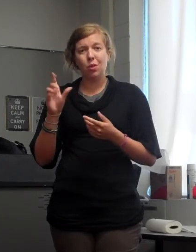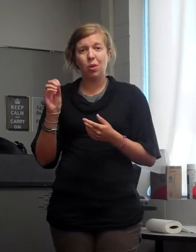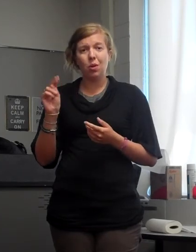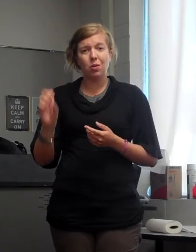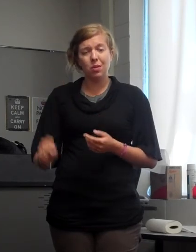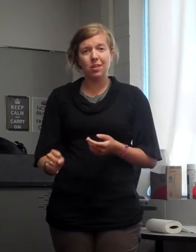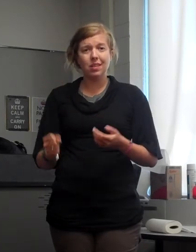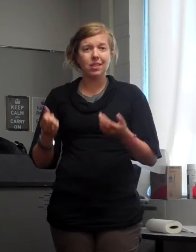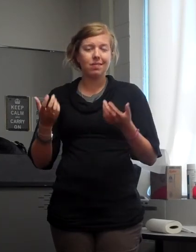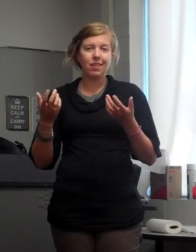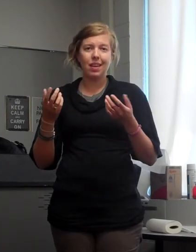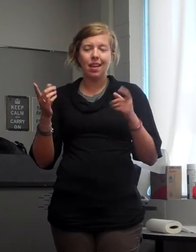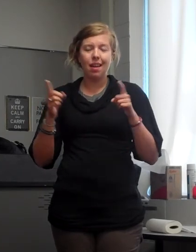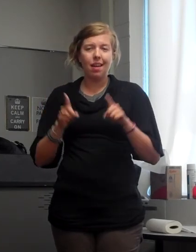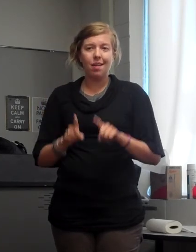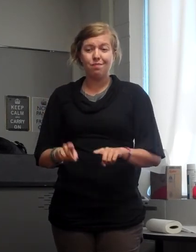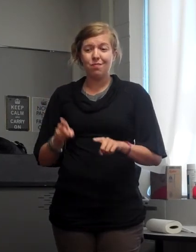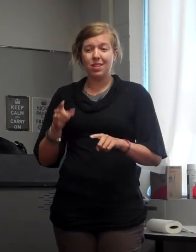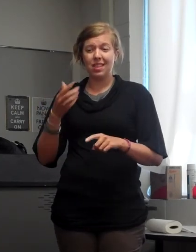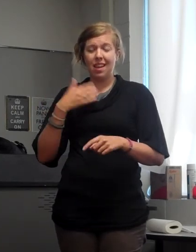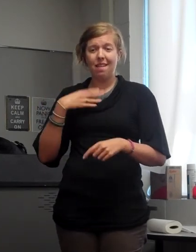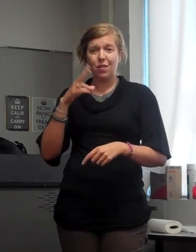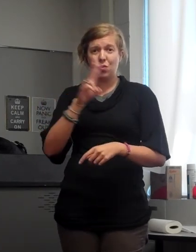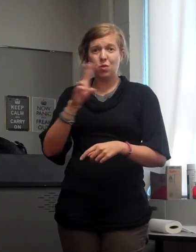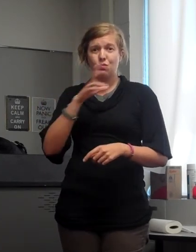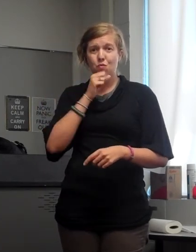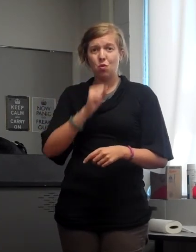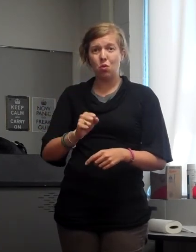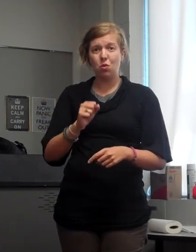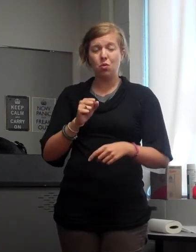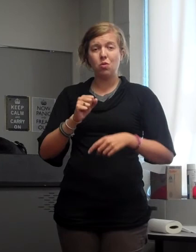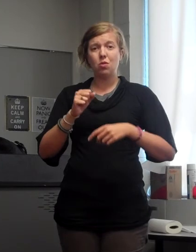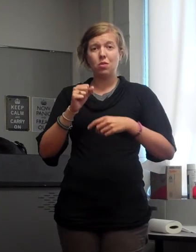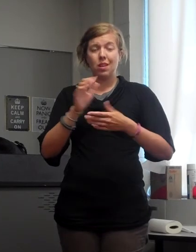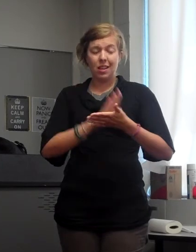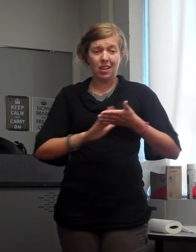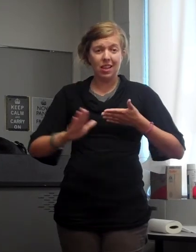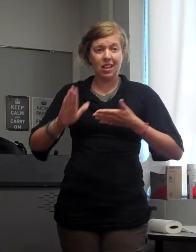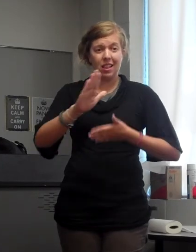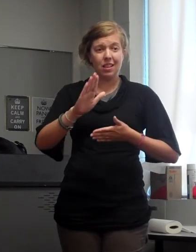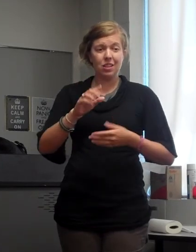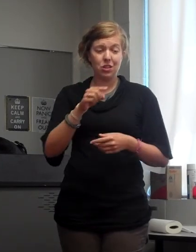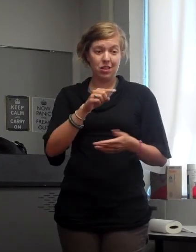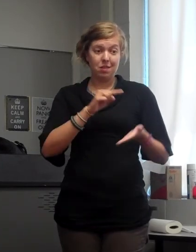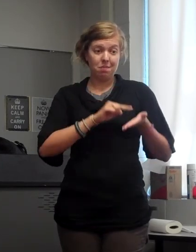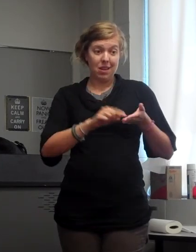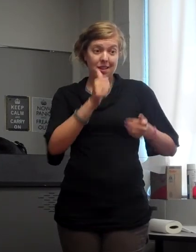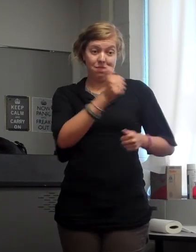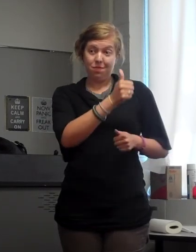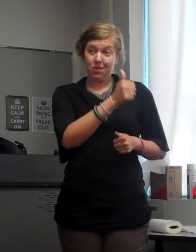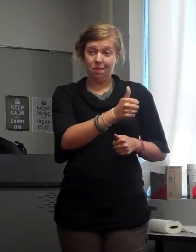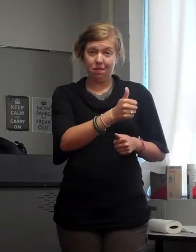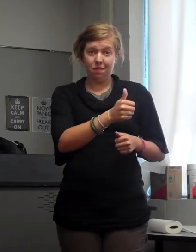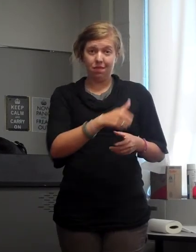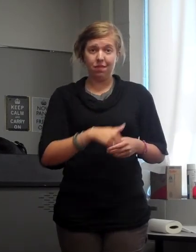college. He's on the 6th-year plan for his 2-year degree, but he's paid it all himself. He goes to